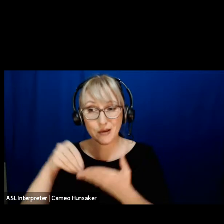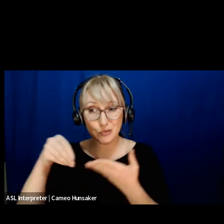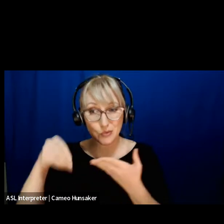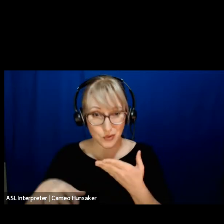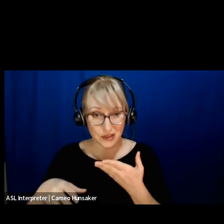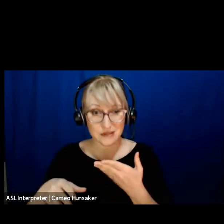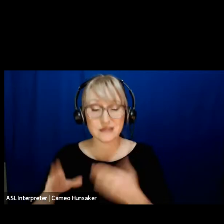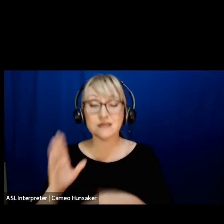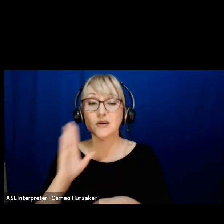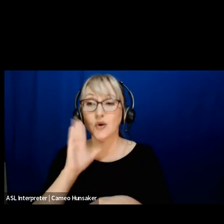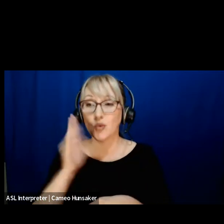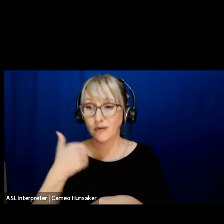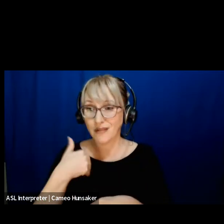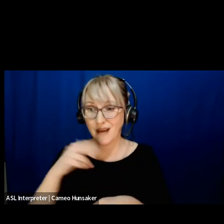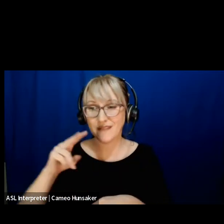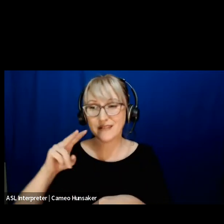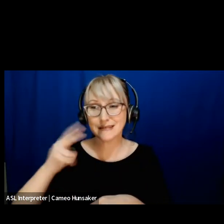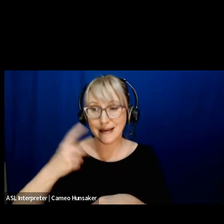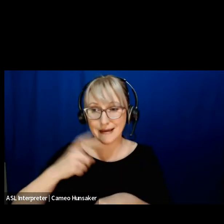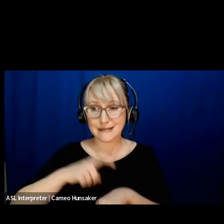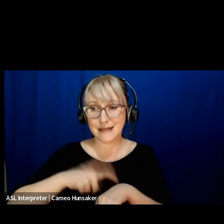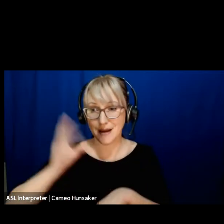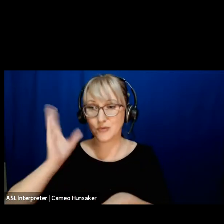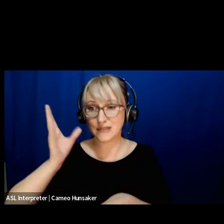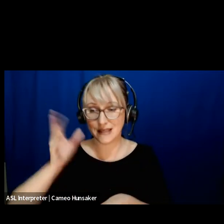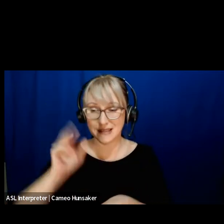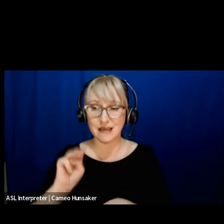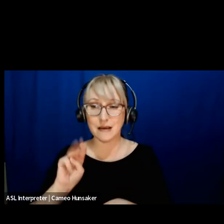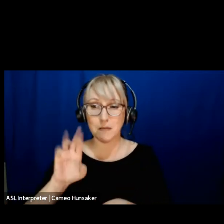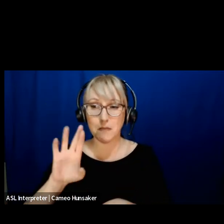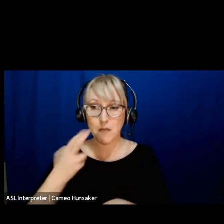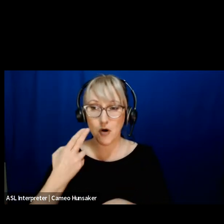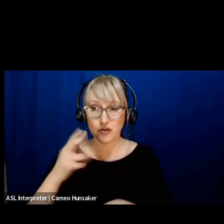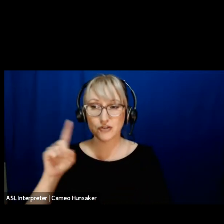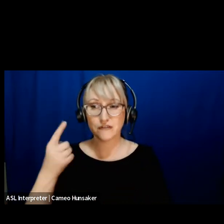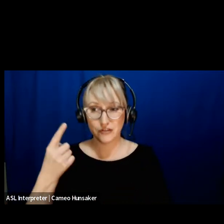our second one in March 1st. And